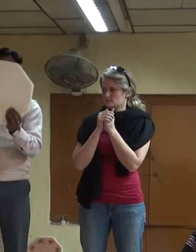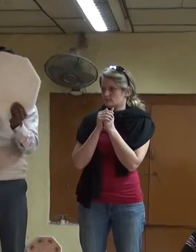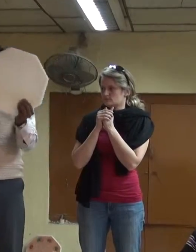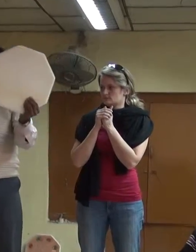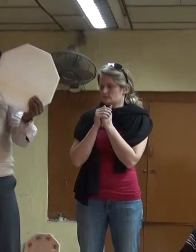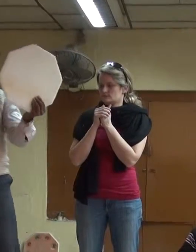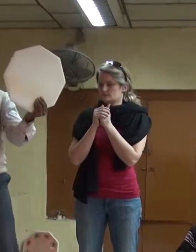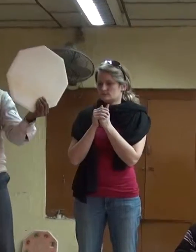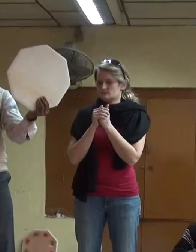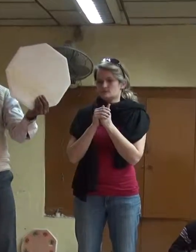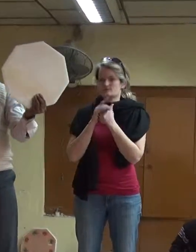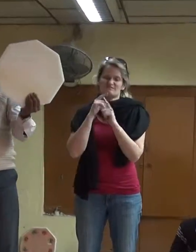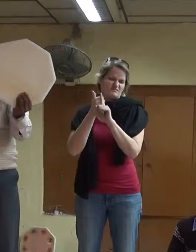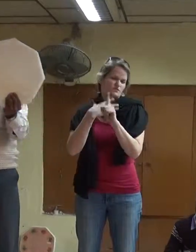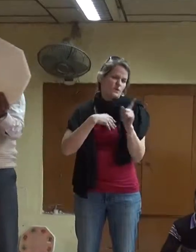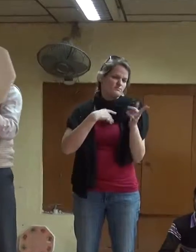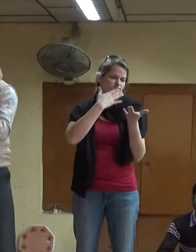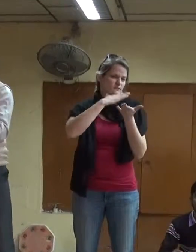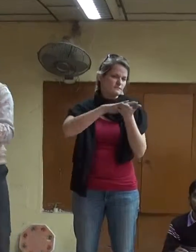This is the white marble.